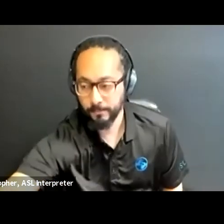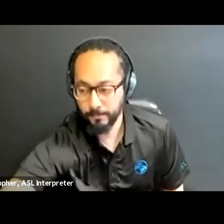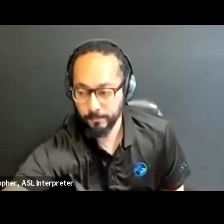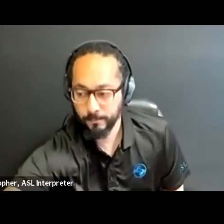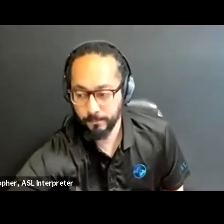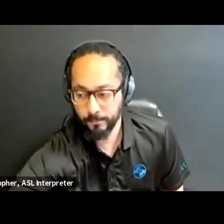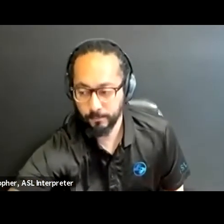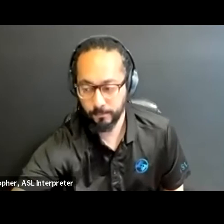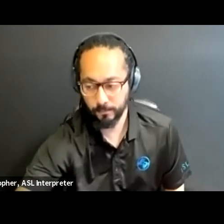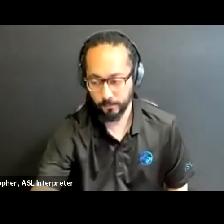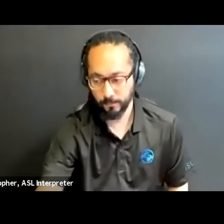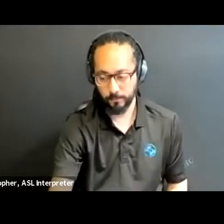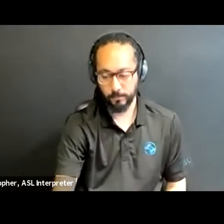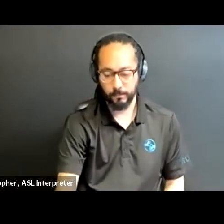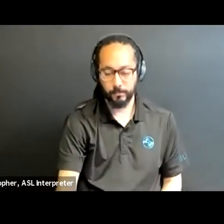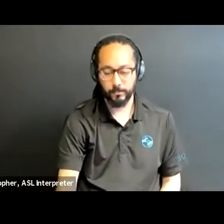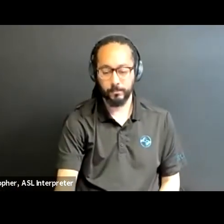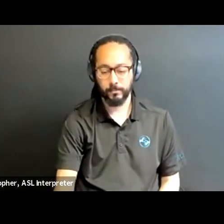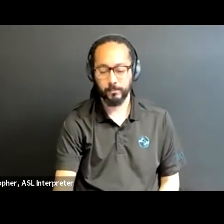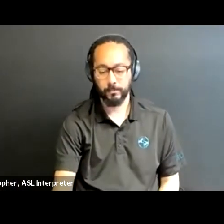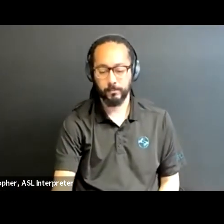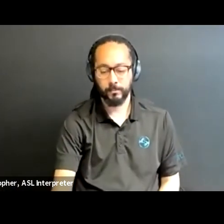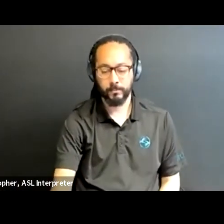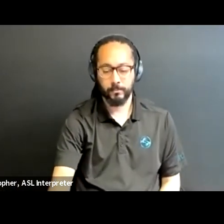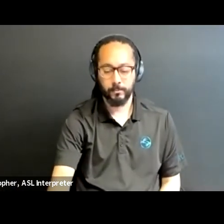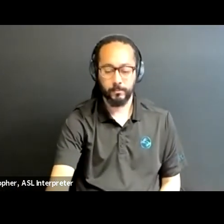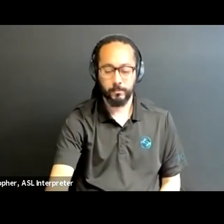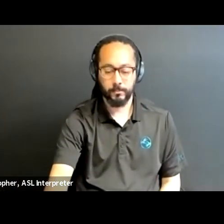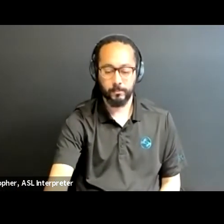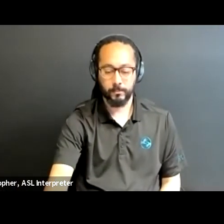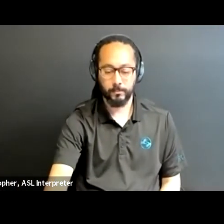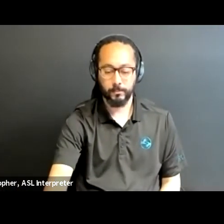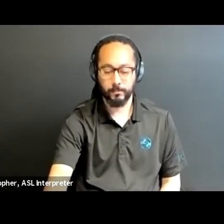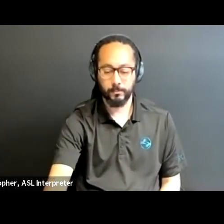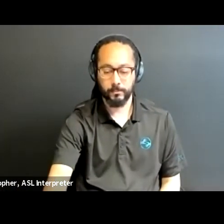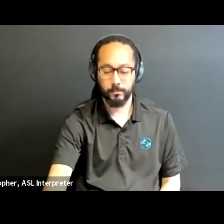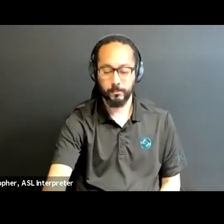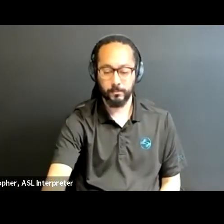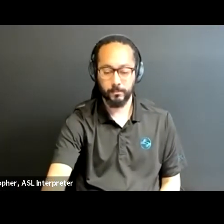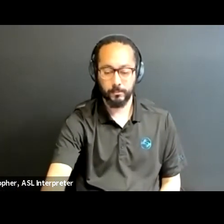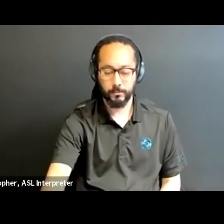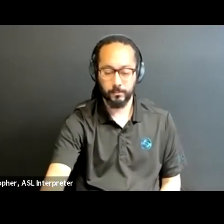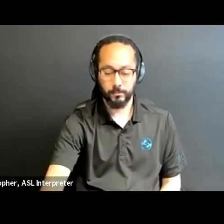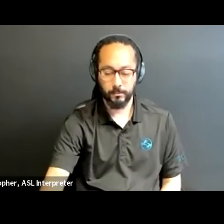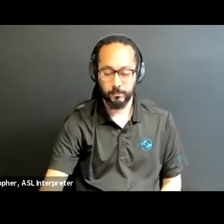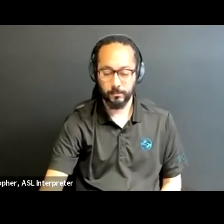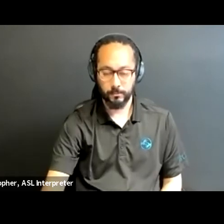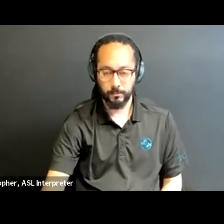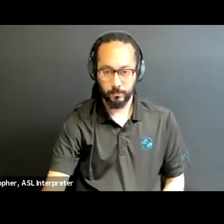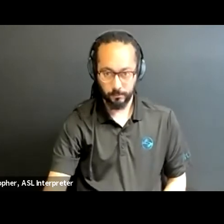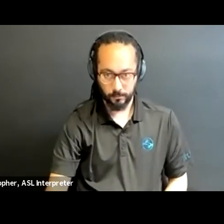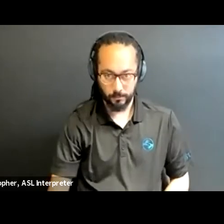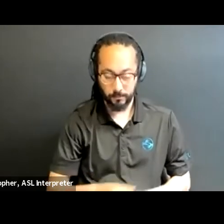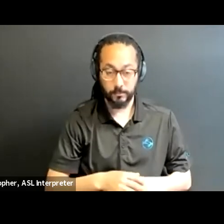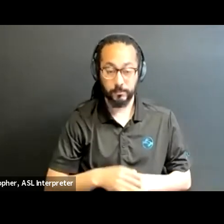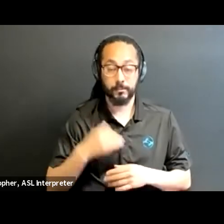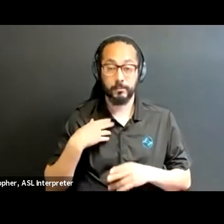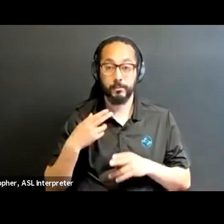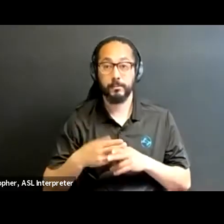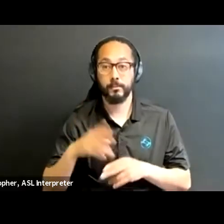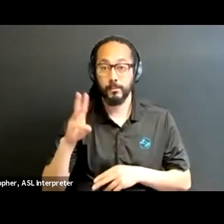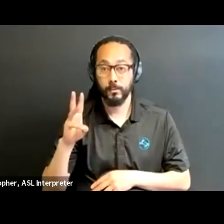So I will introduce myself. I'm Wesley Weibridge. I am the project management officer at